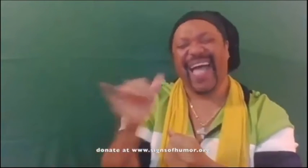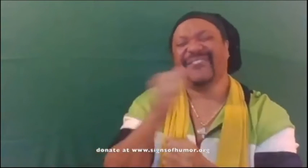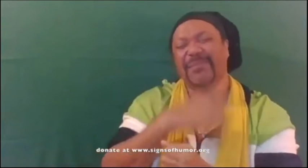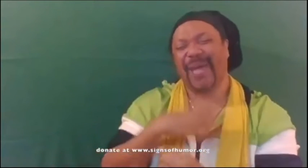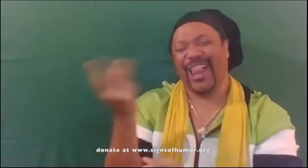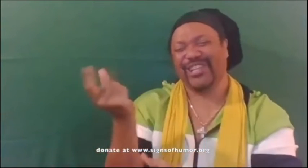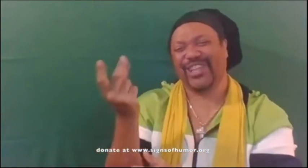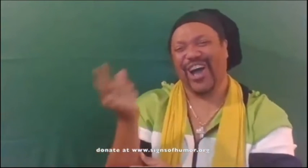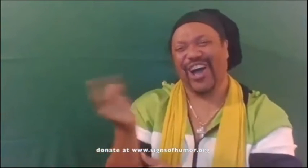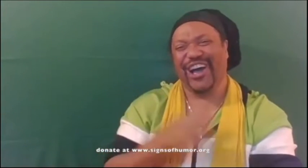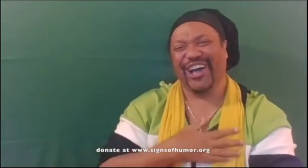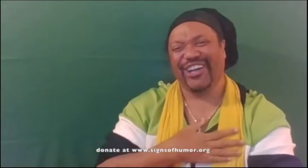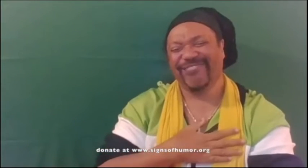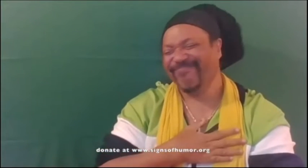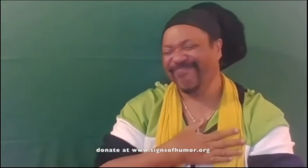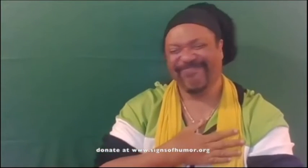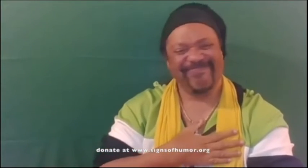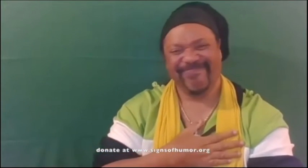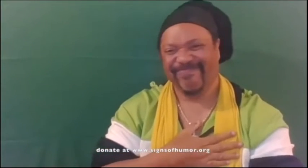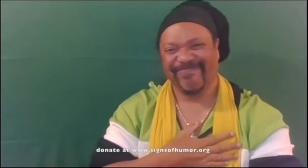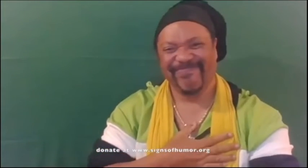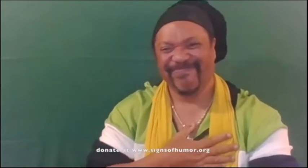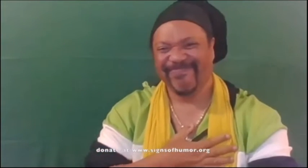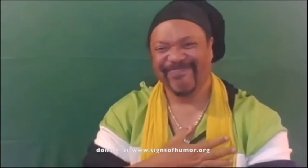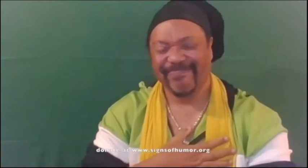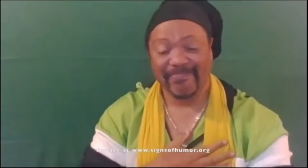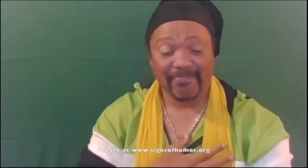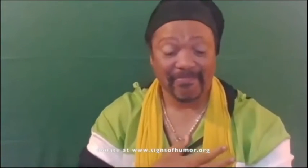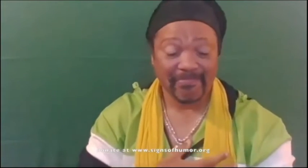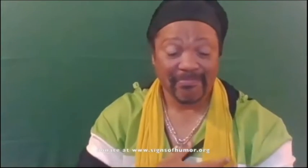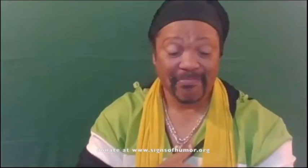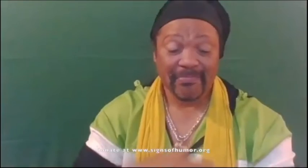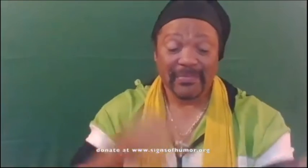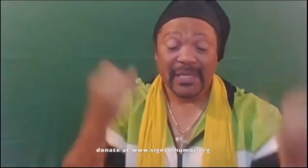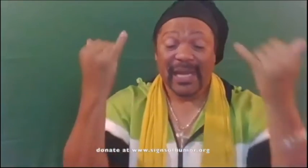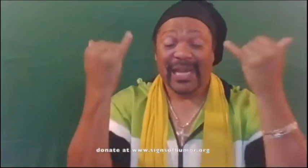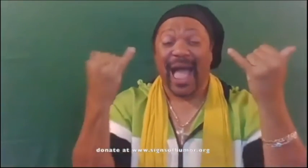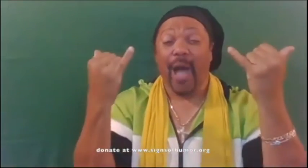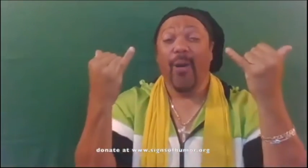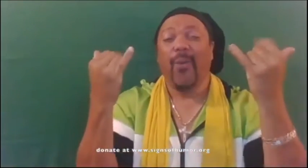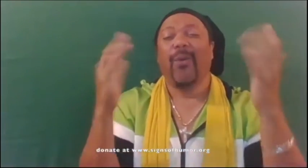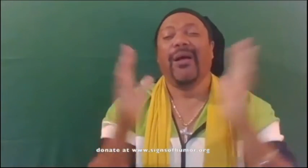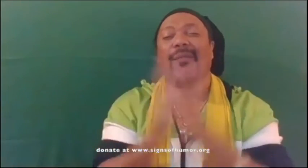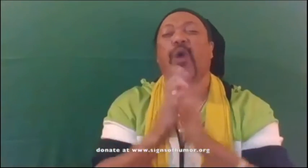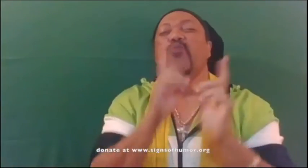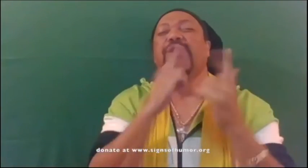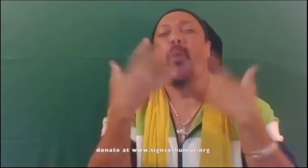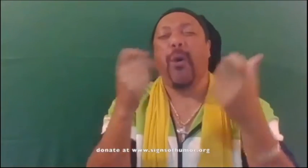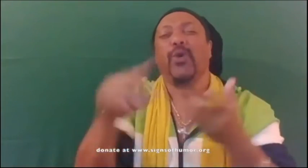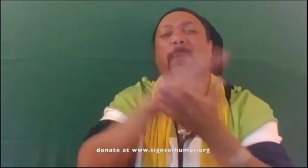Be supportive. Be as close as a dog as a man's best friend, but think outside the